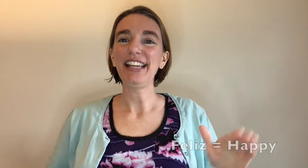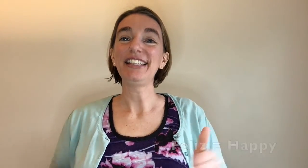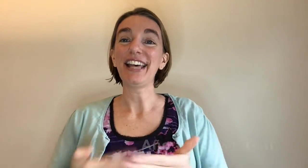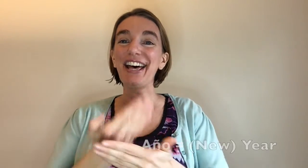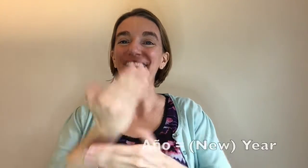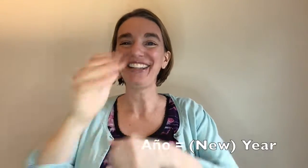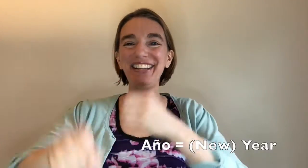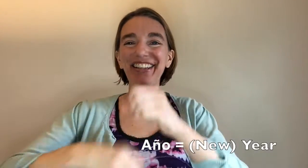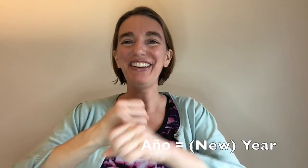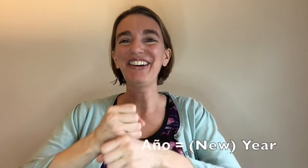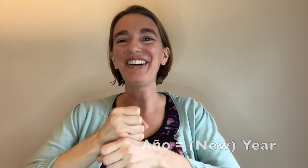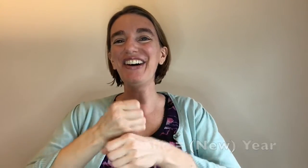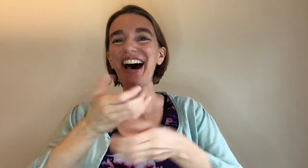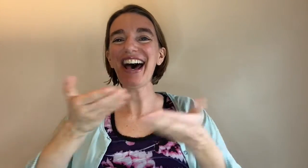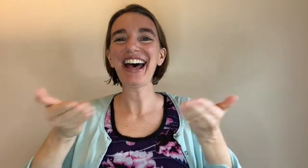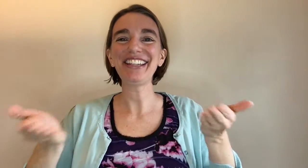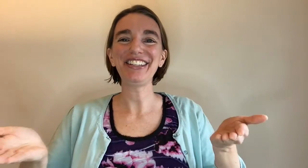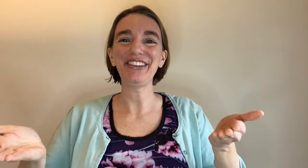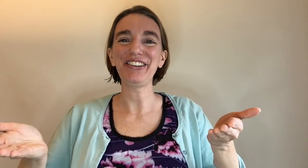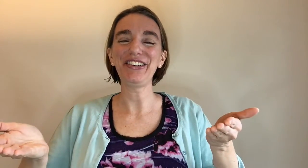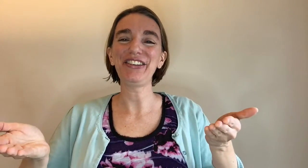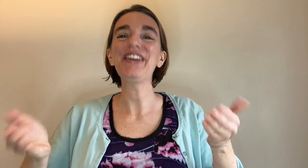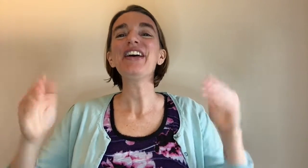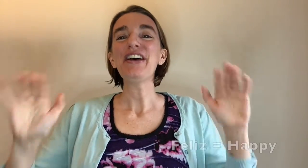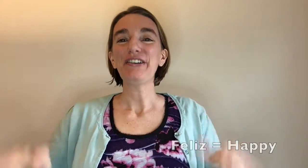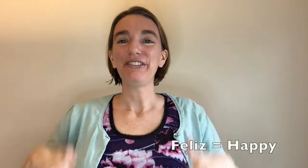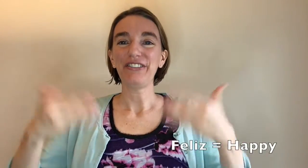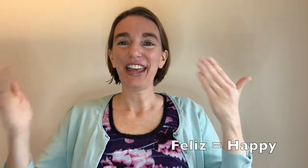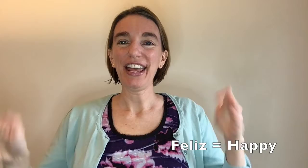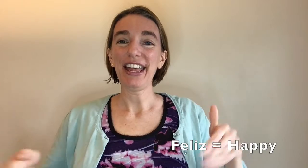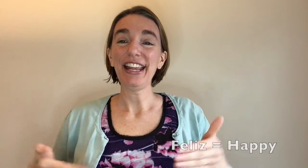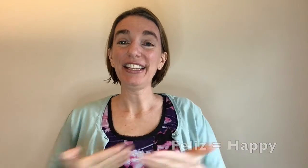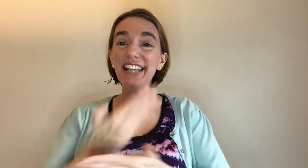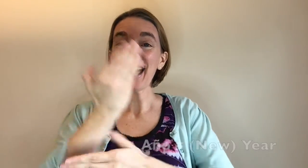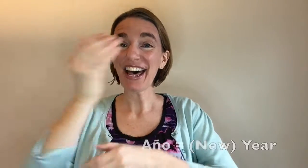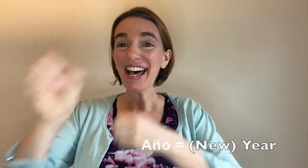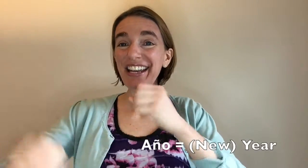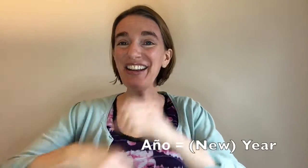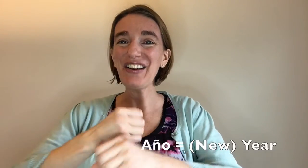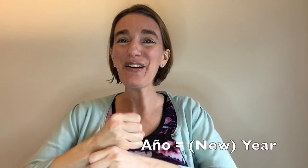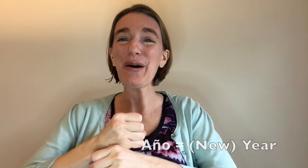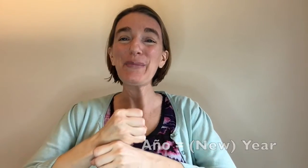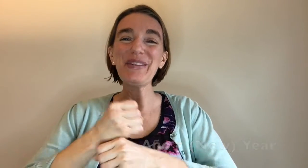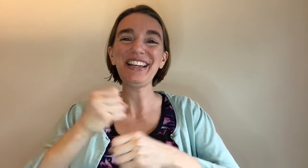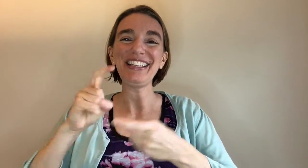Feliz año a tu. Feliz año, mis